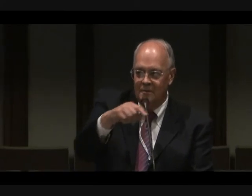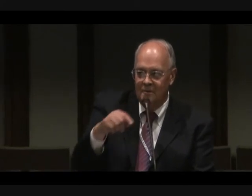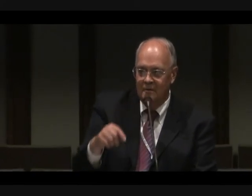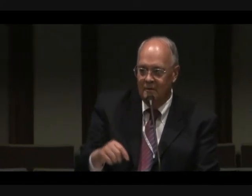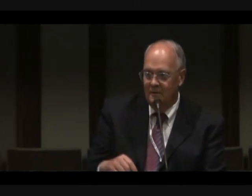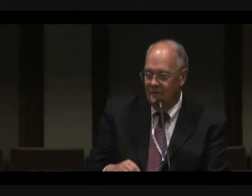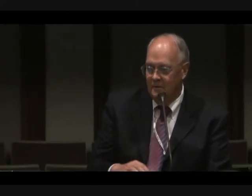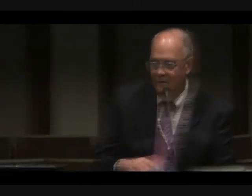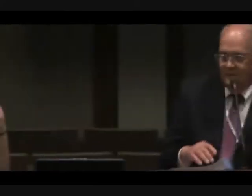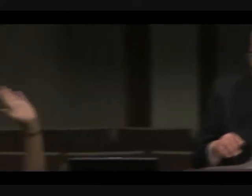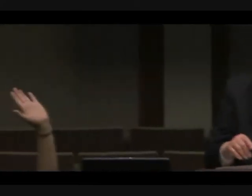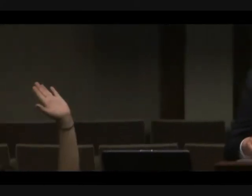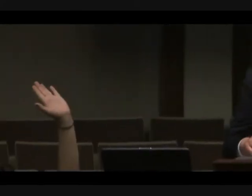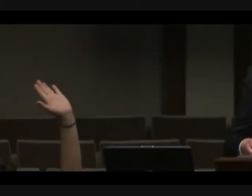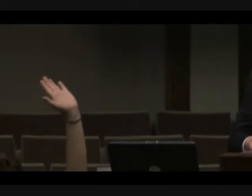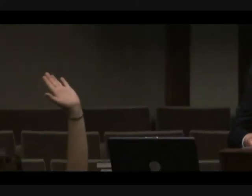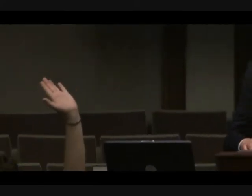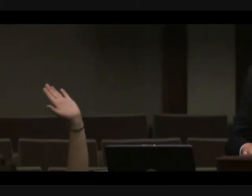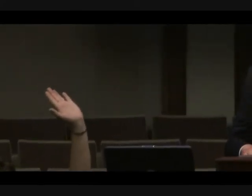the hours.